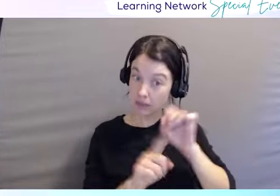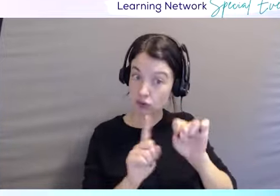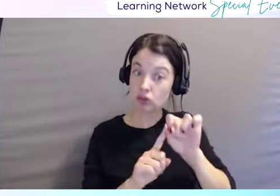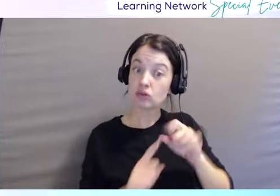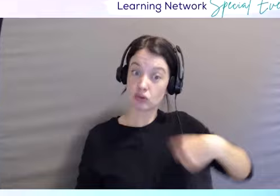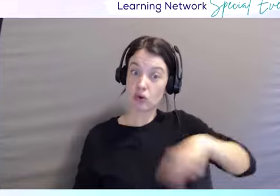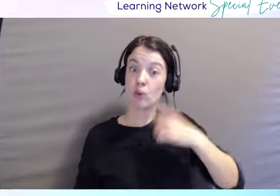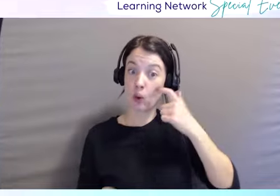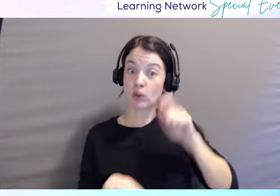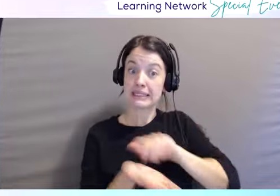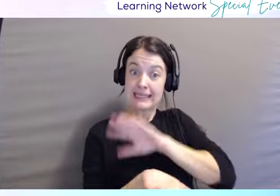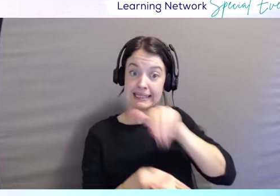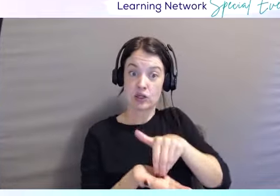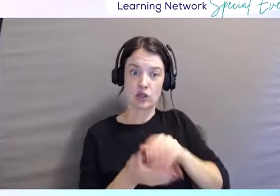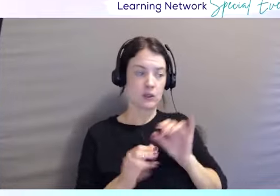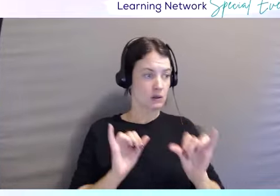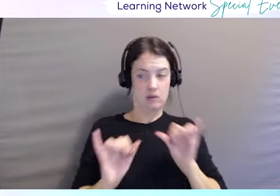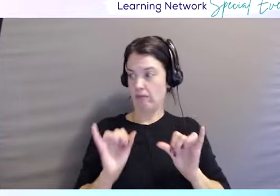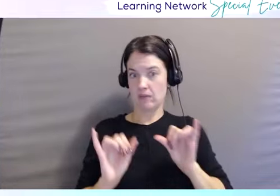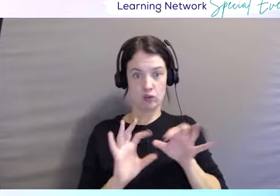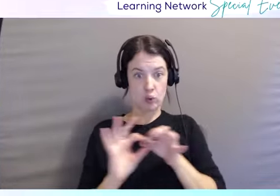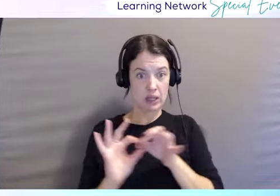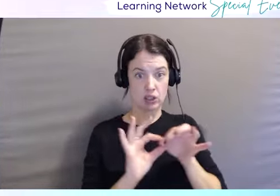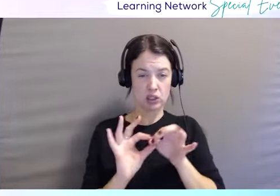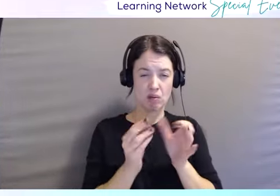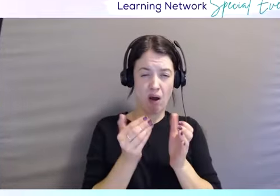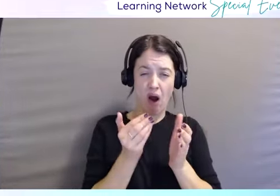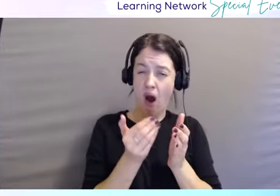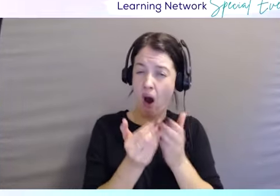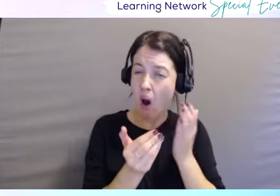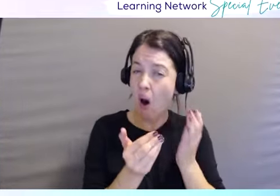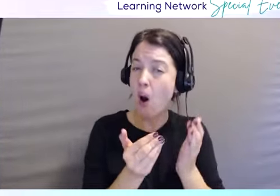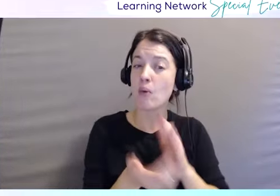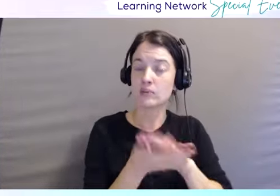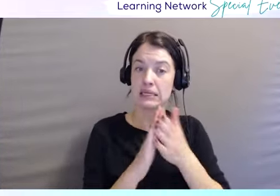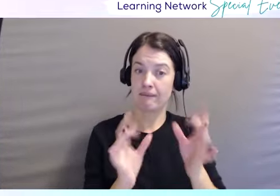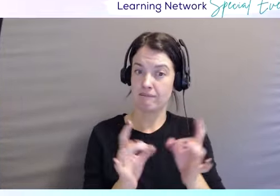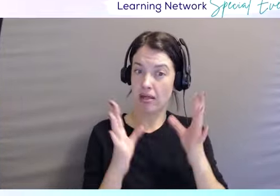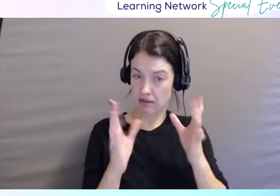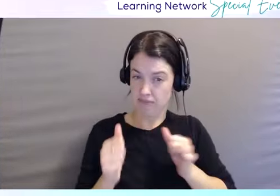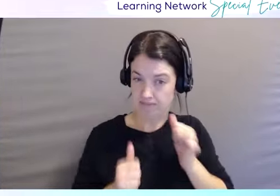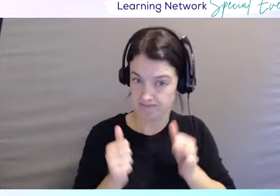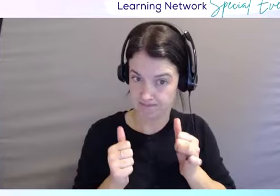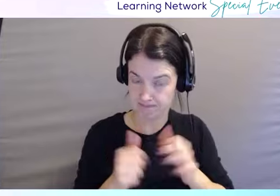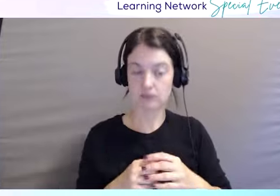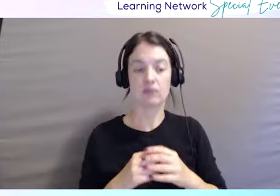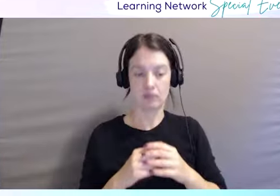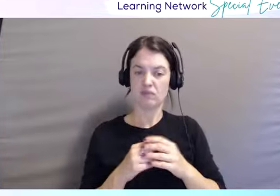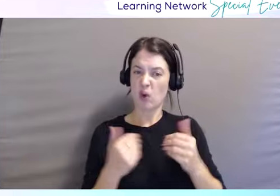relationship dynamic bordered on violence. And we actually wrote papers about this. So this is, a significant